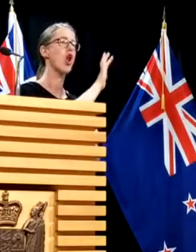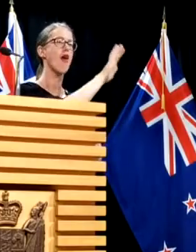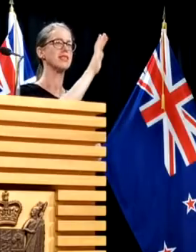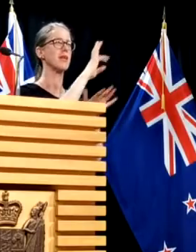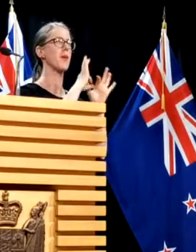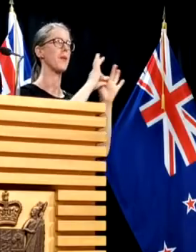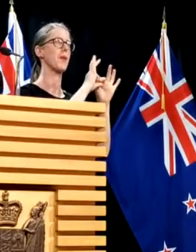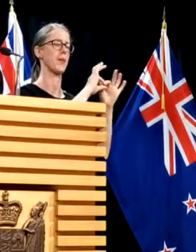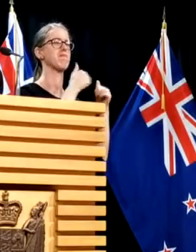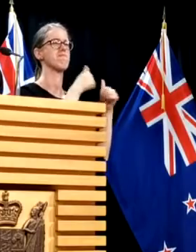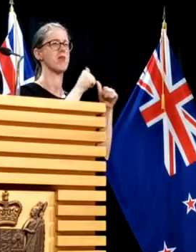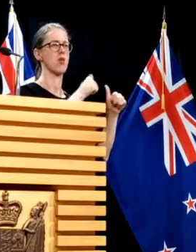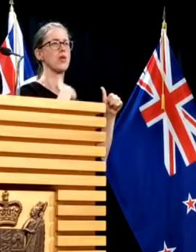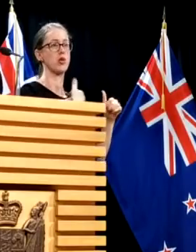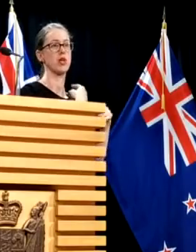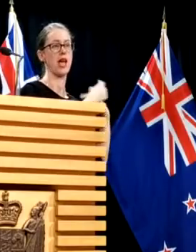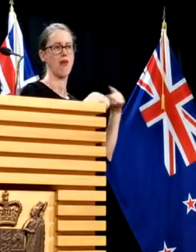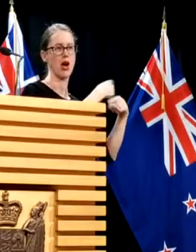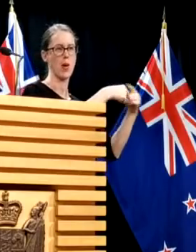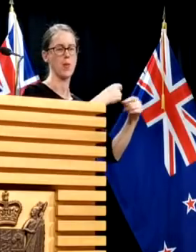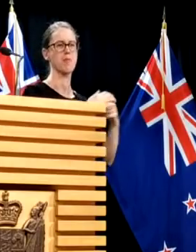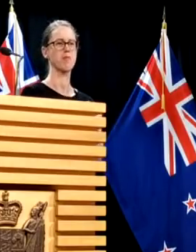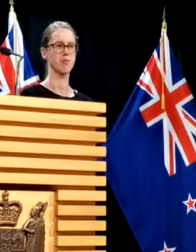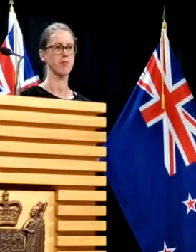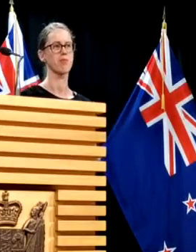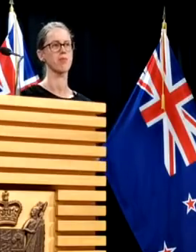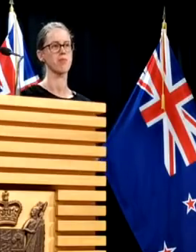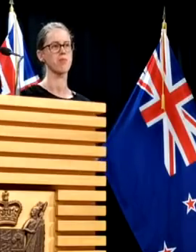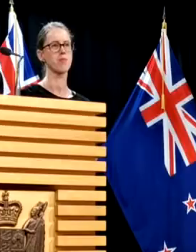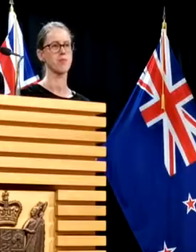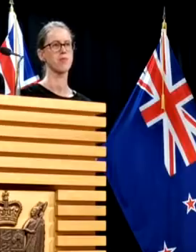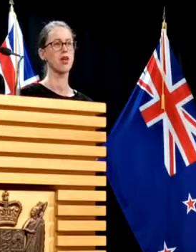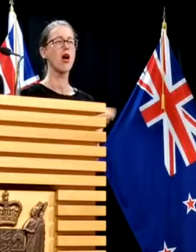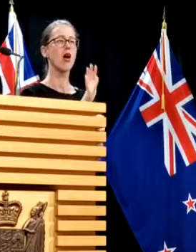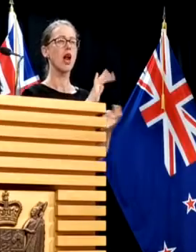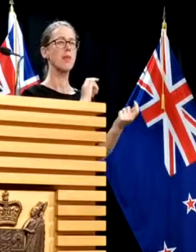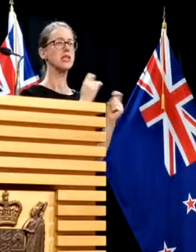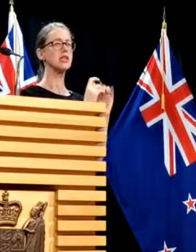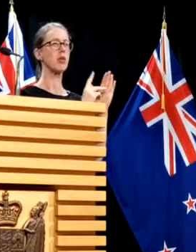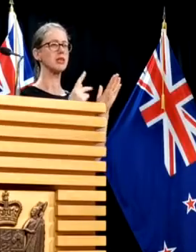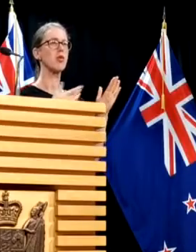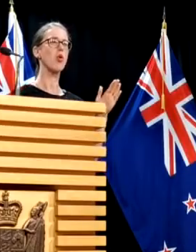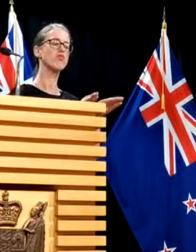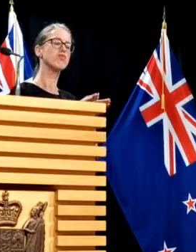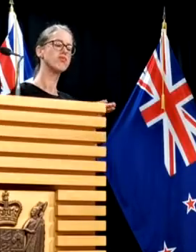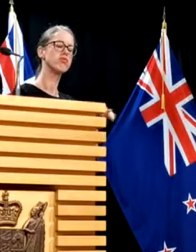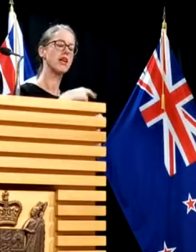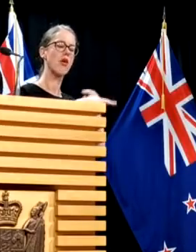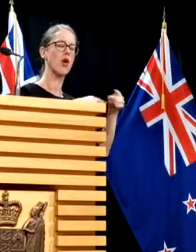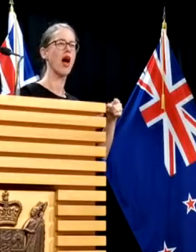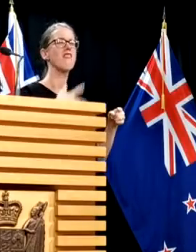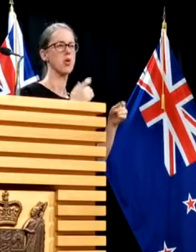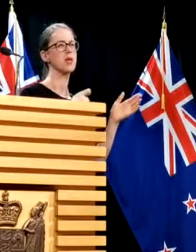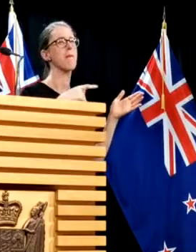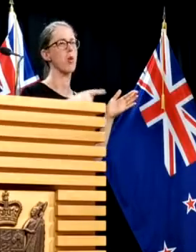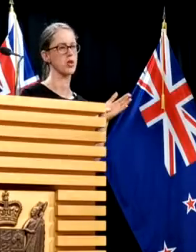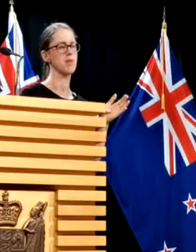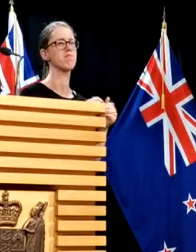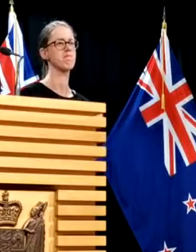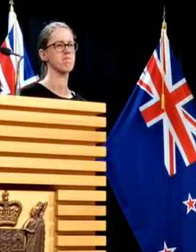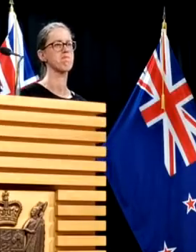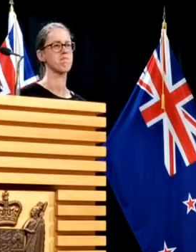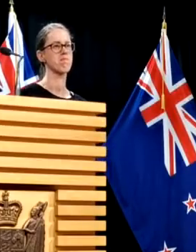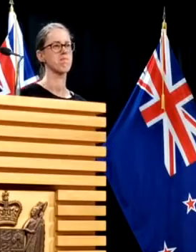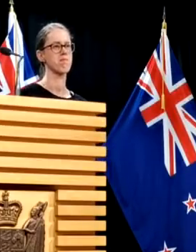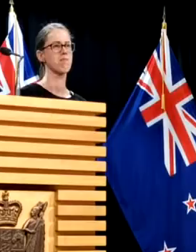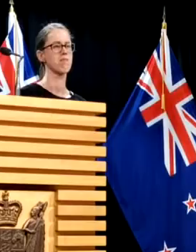are important to maintain. Stability and predictability in climate change policy I see as key, and that has also